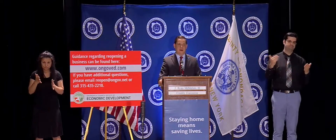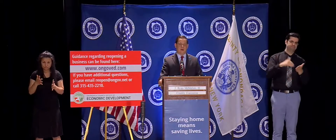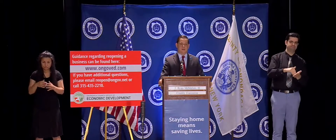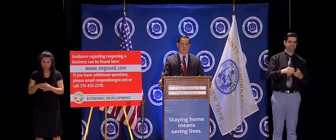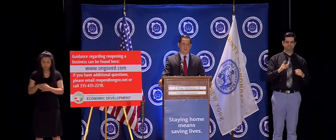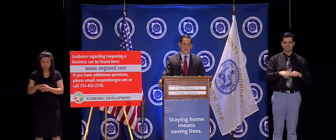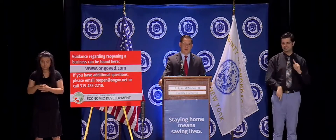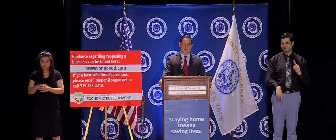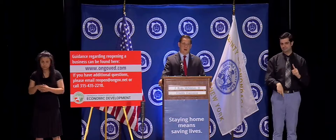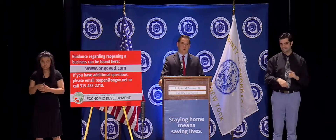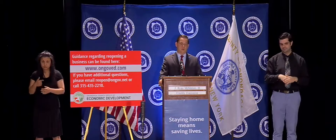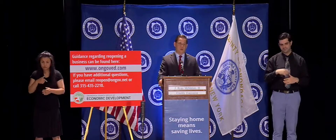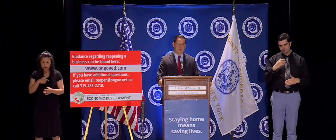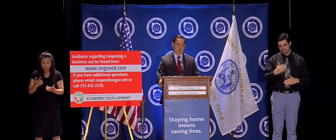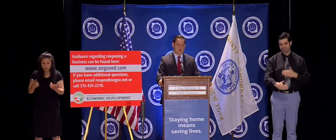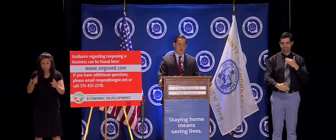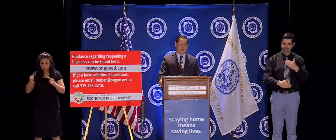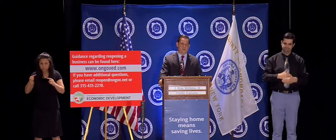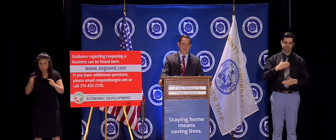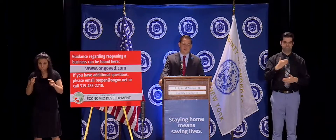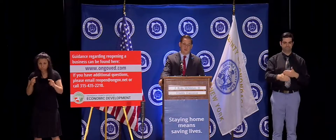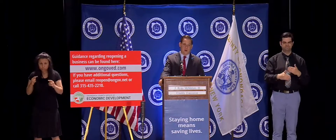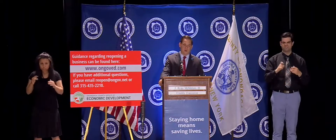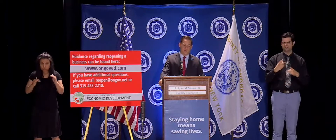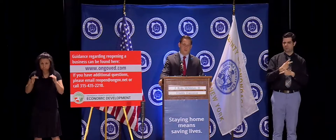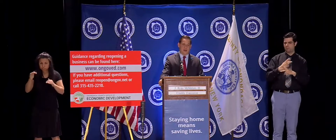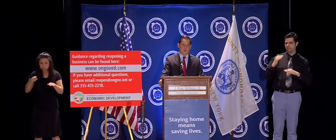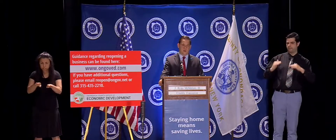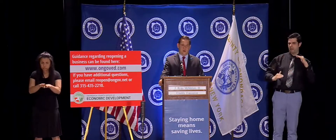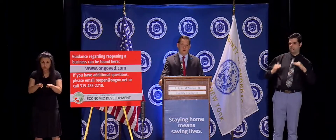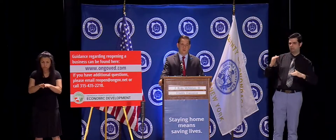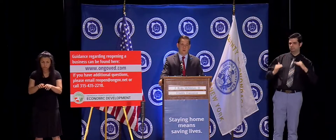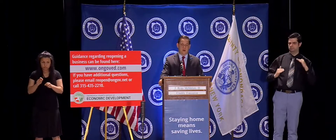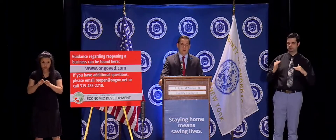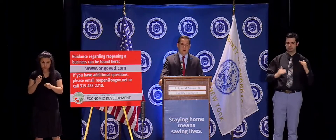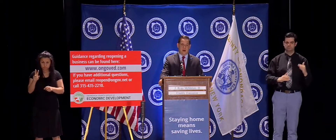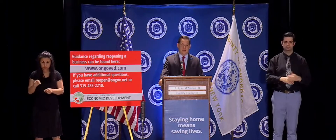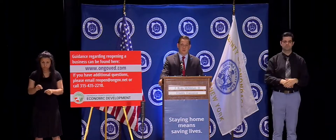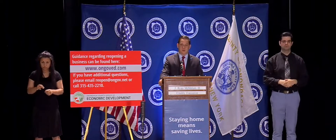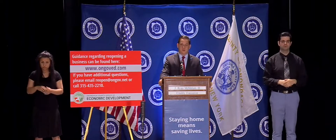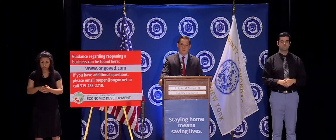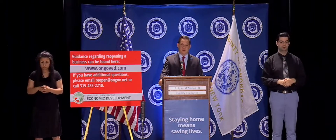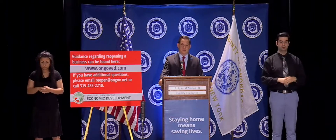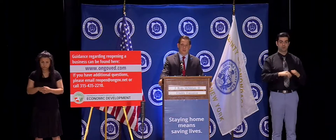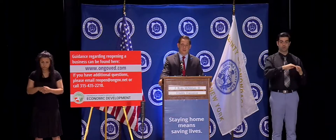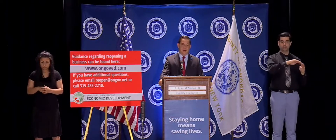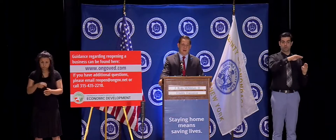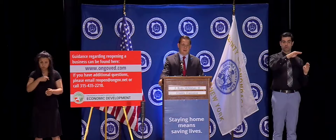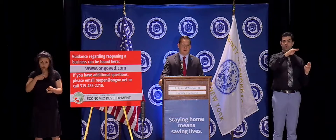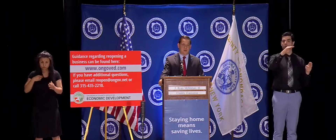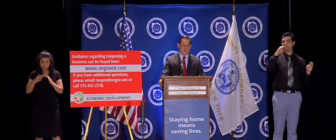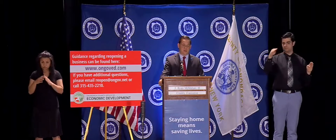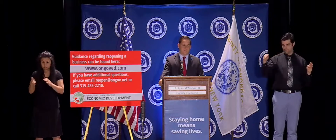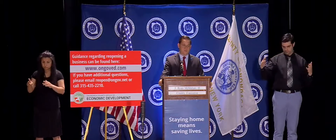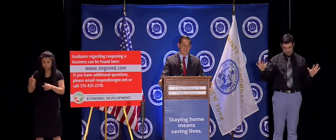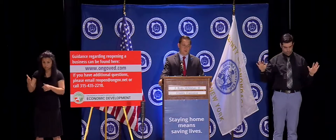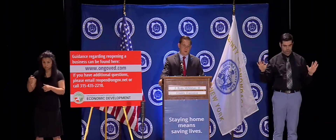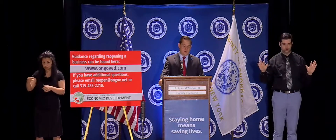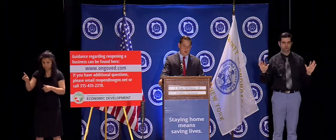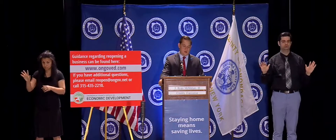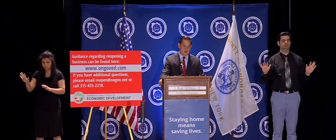find balance. And now, when you look at where our cases have gone, we've flattened the curve. Our hospital infrastructure is not in